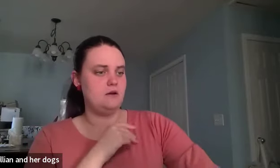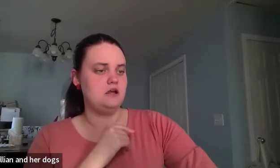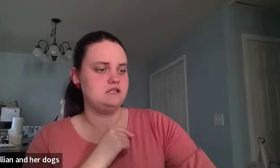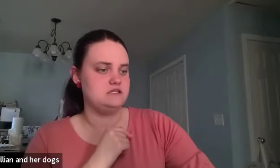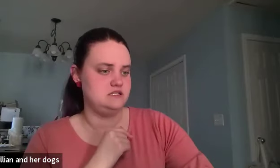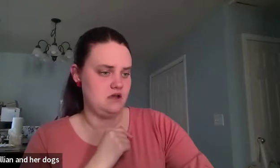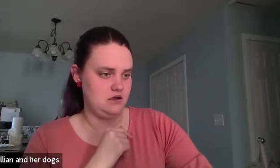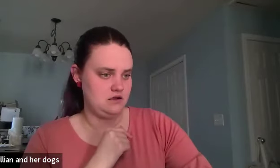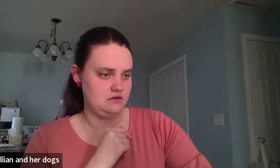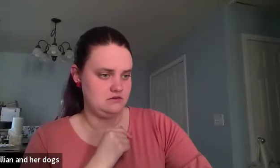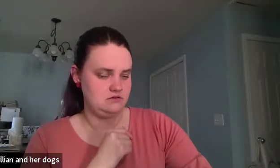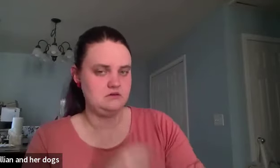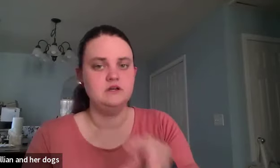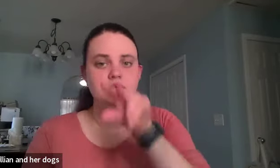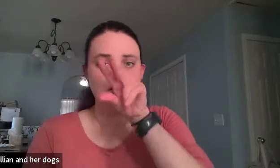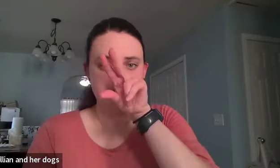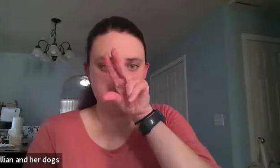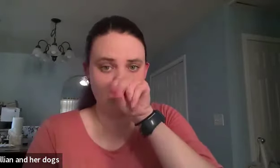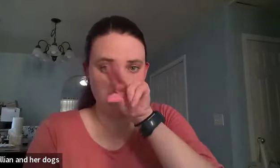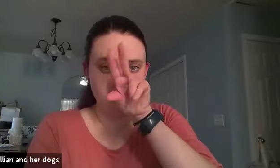had duck, duck,